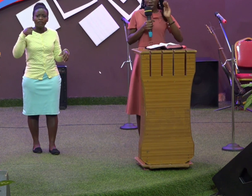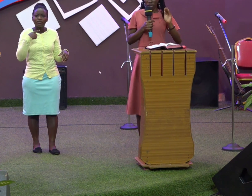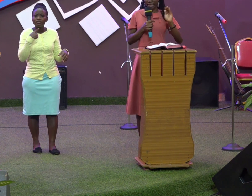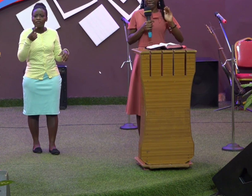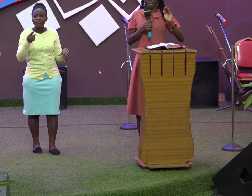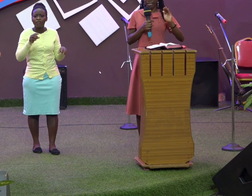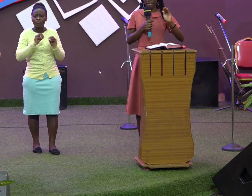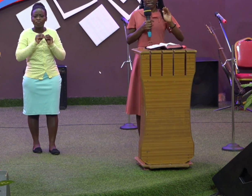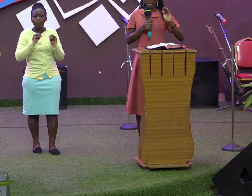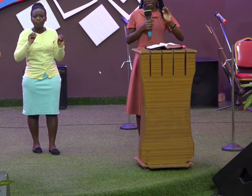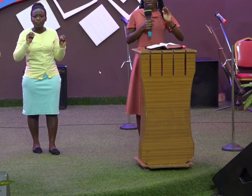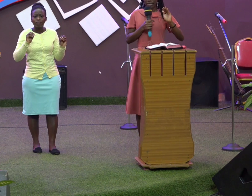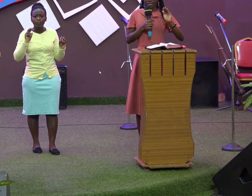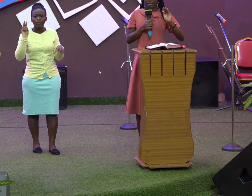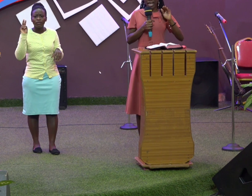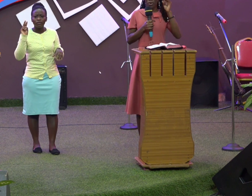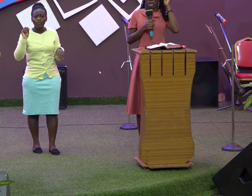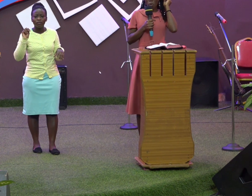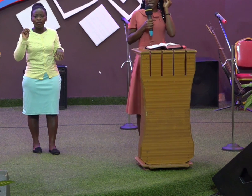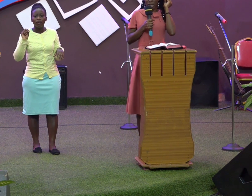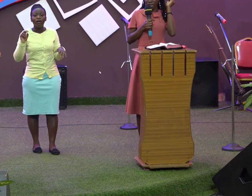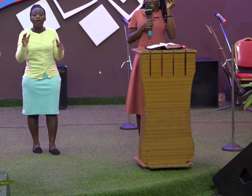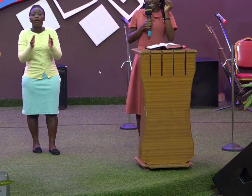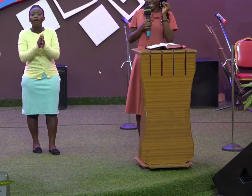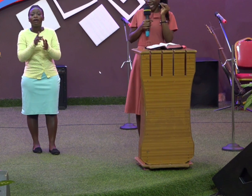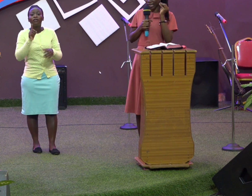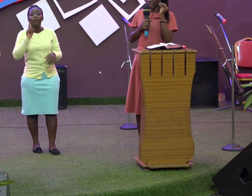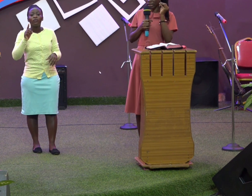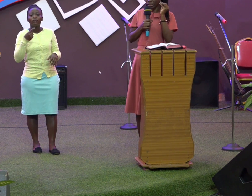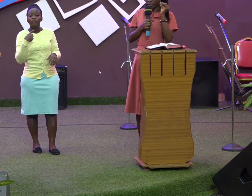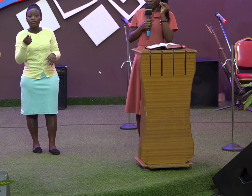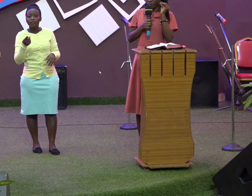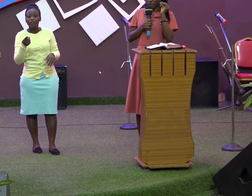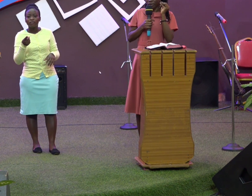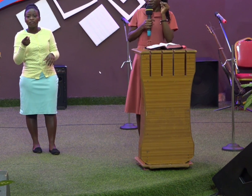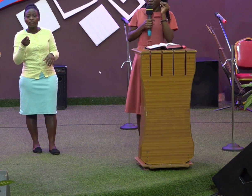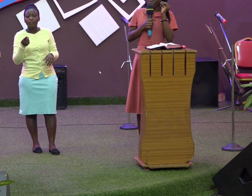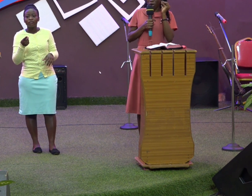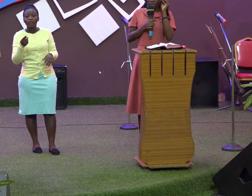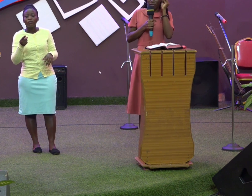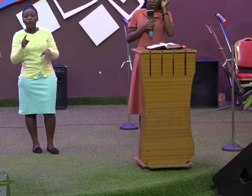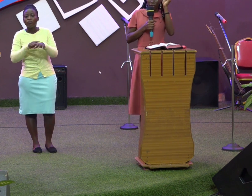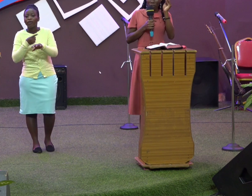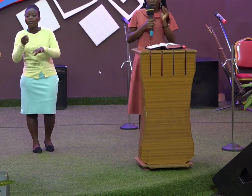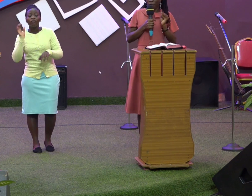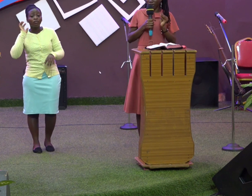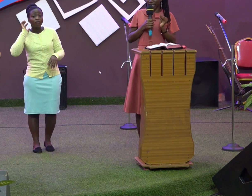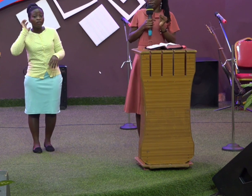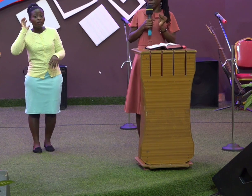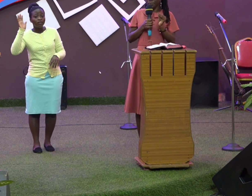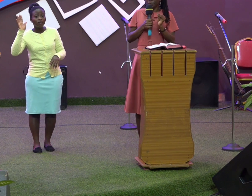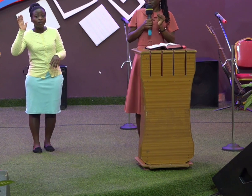No, don't. Then in your wisdom, you start saying, because of God for your